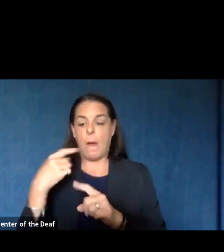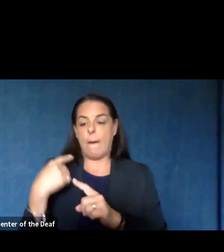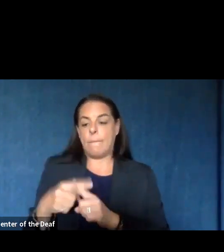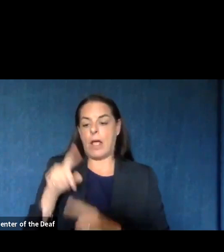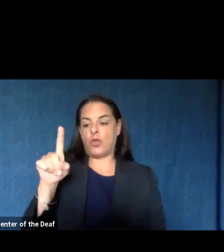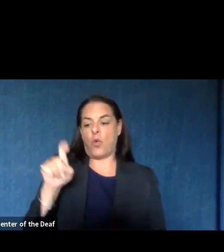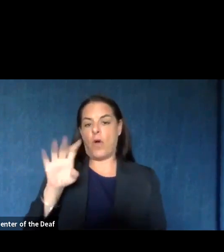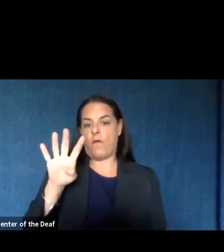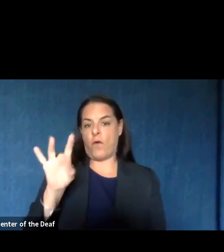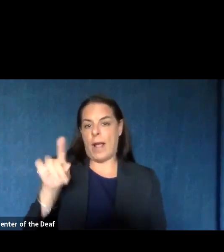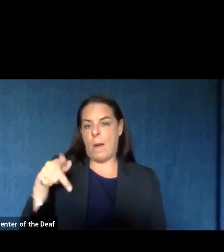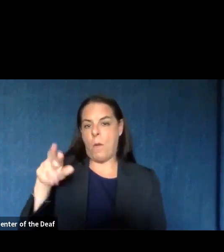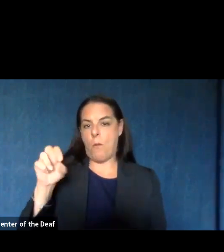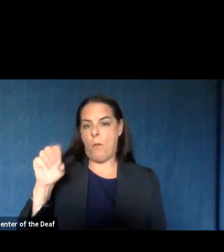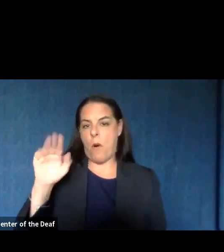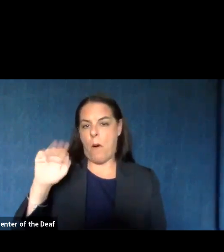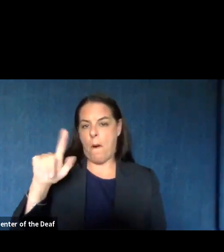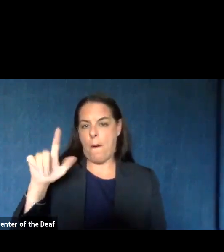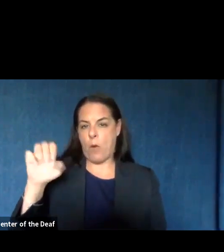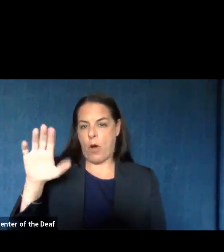148 probable cases.